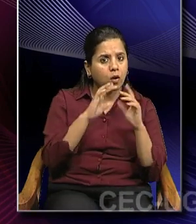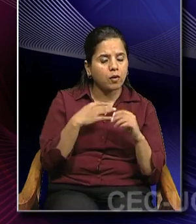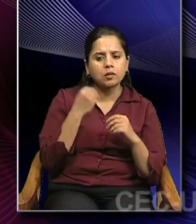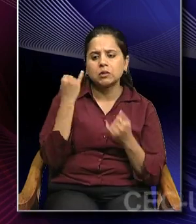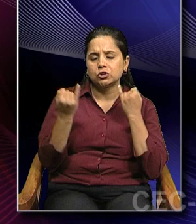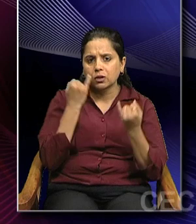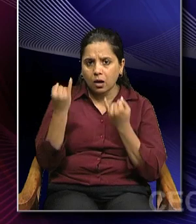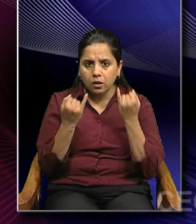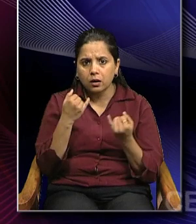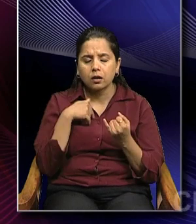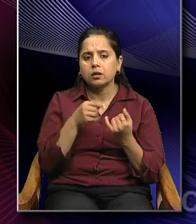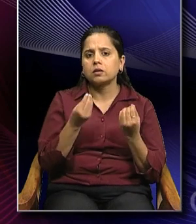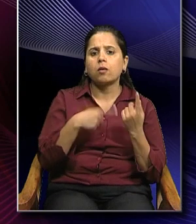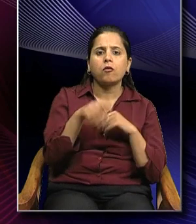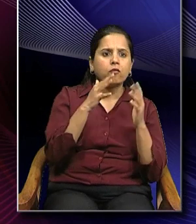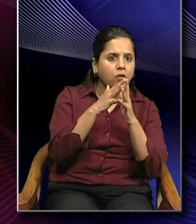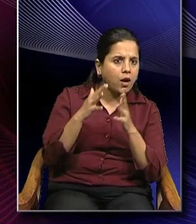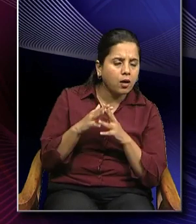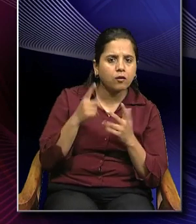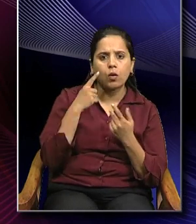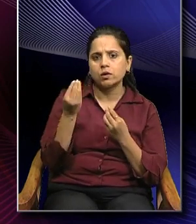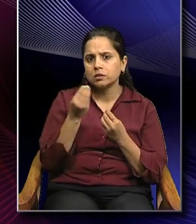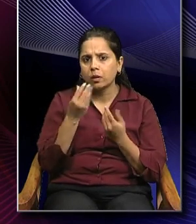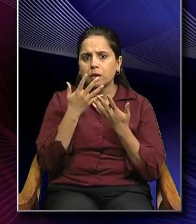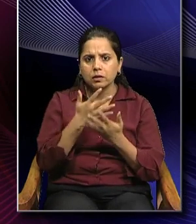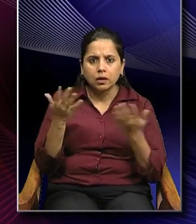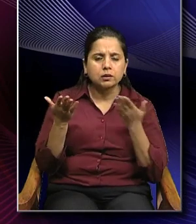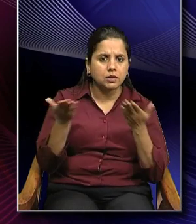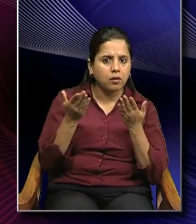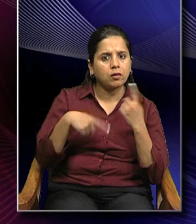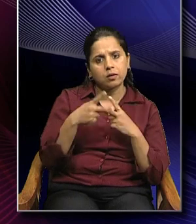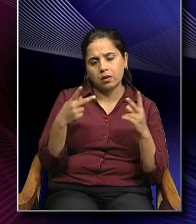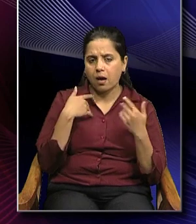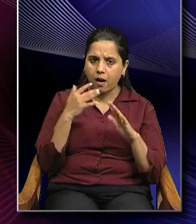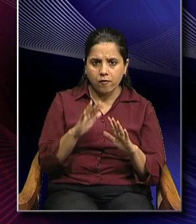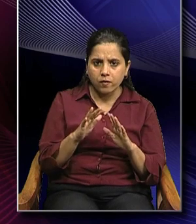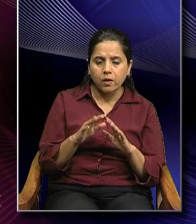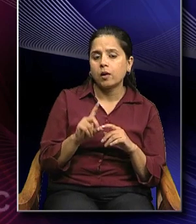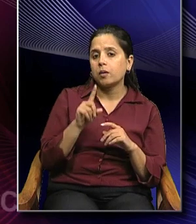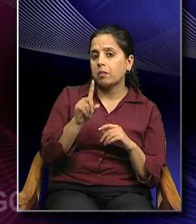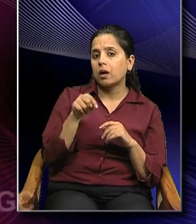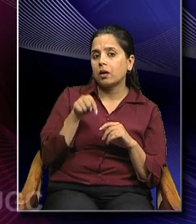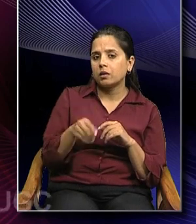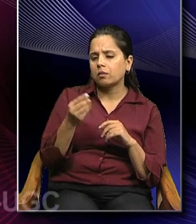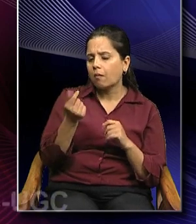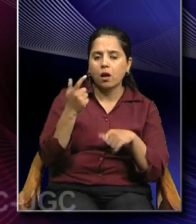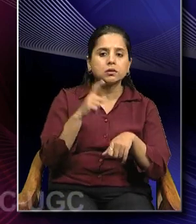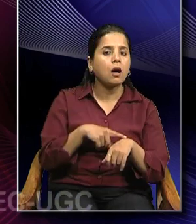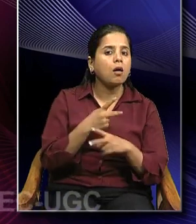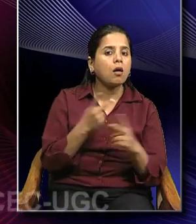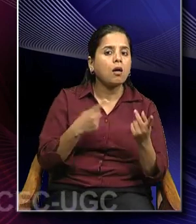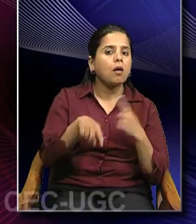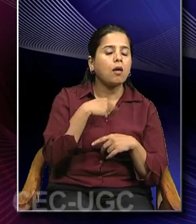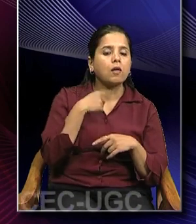searching on a particular website for a specific product or services, and within fraction of seconds we